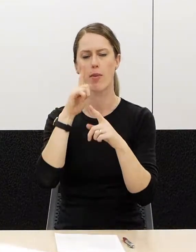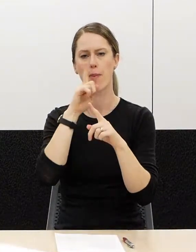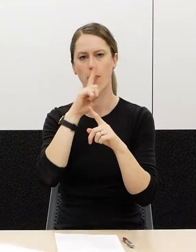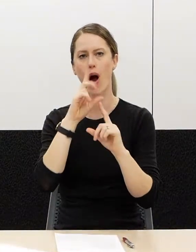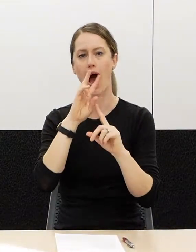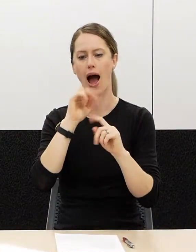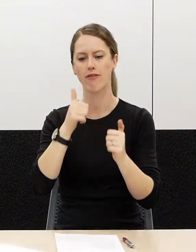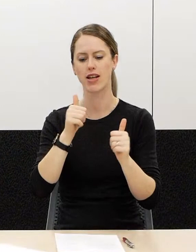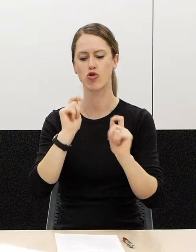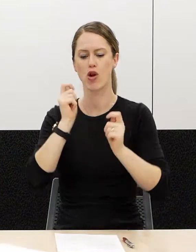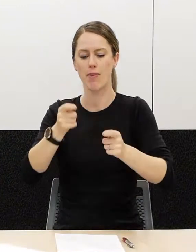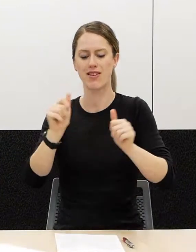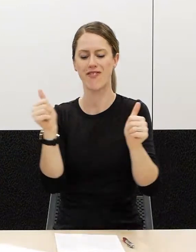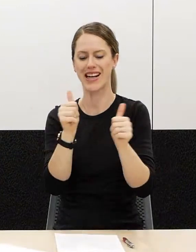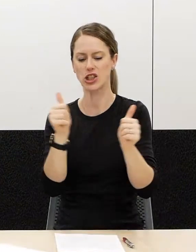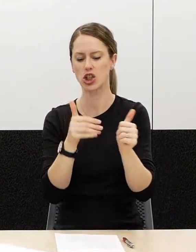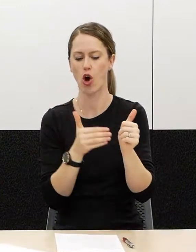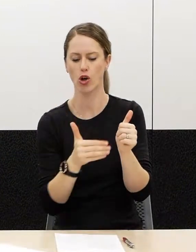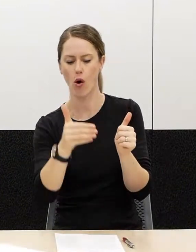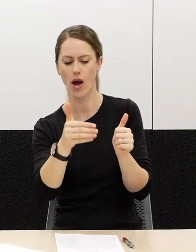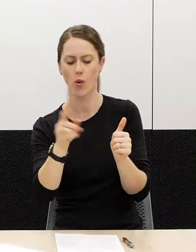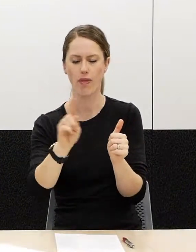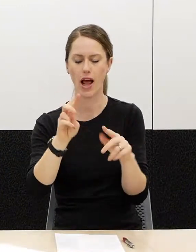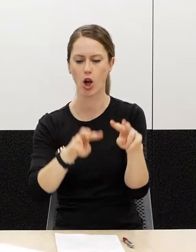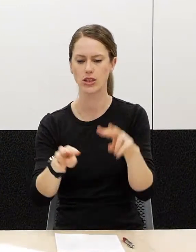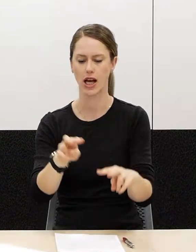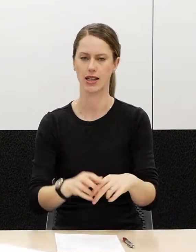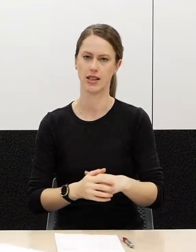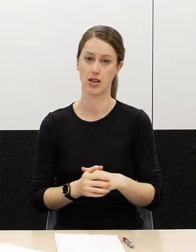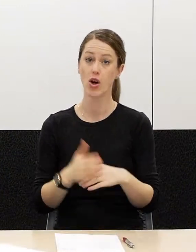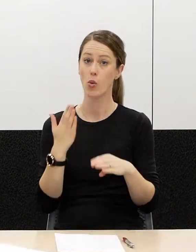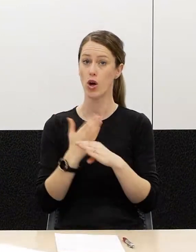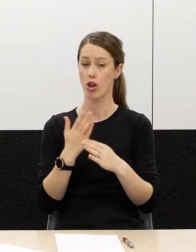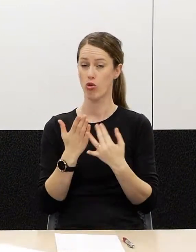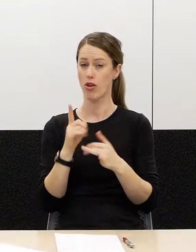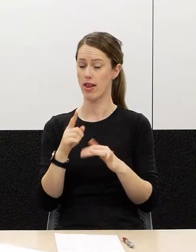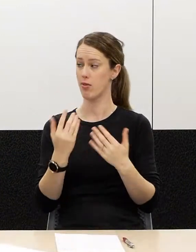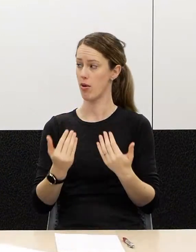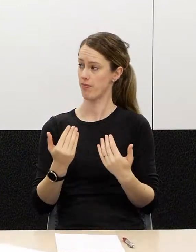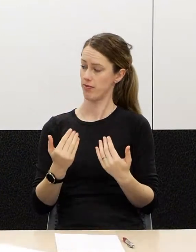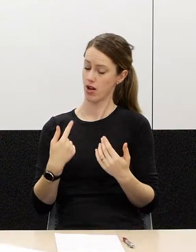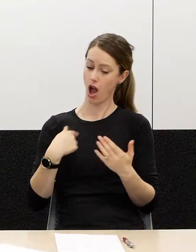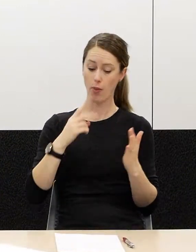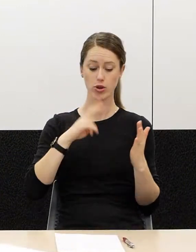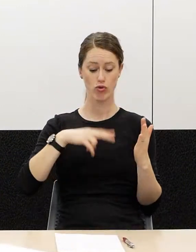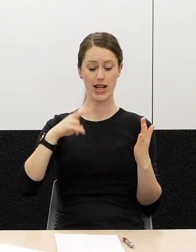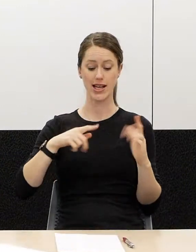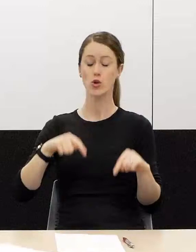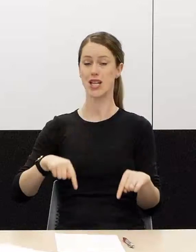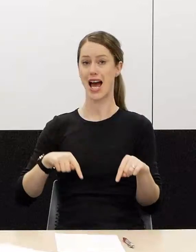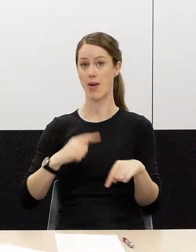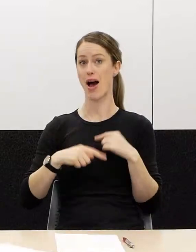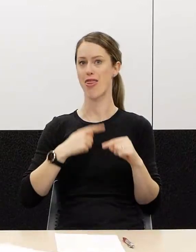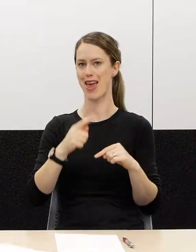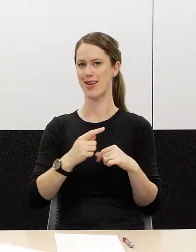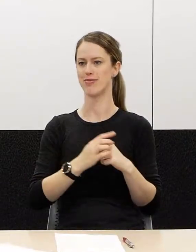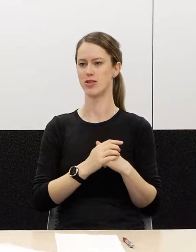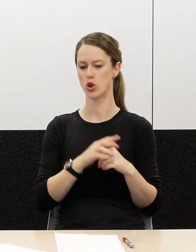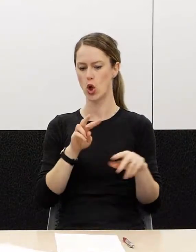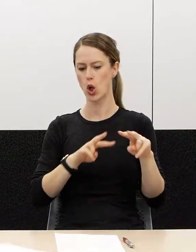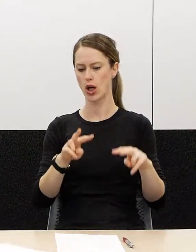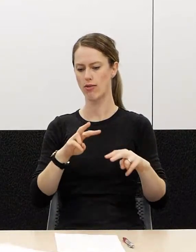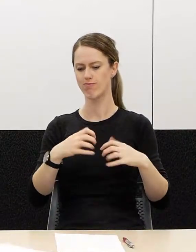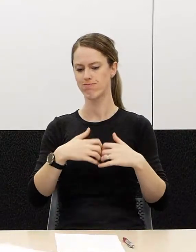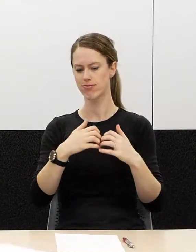had their treatment and what that might look like. And so we're just in the process of working through those. In fact, I was reading through them today to look at getting